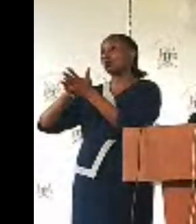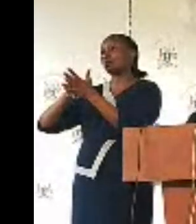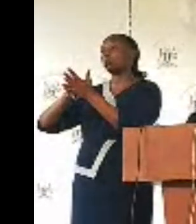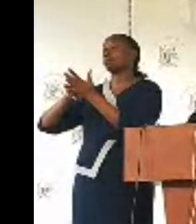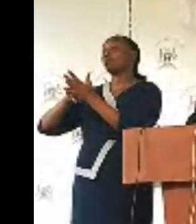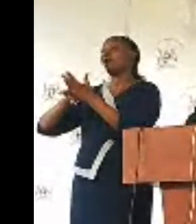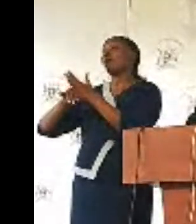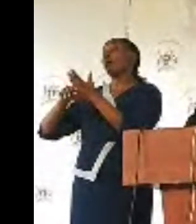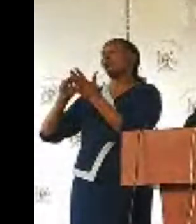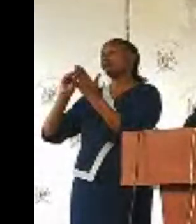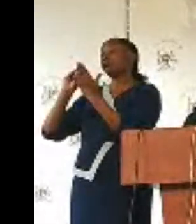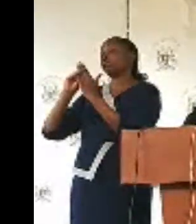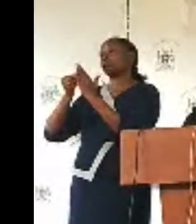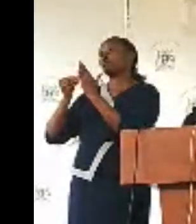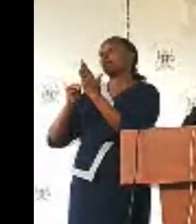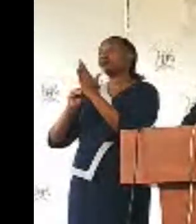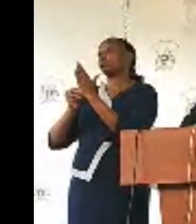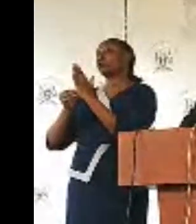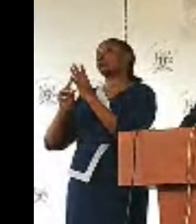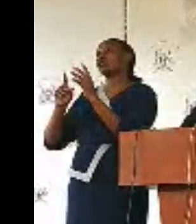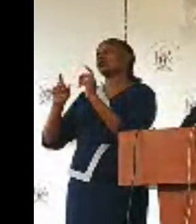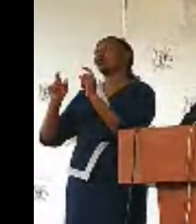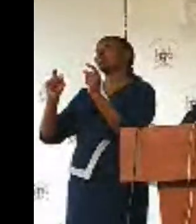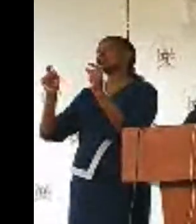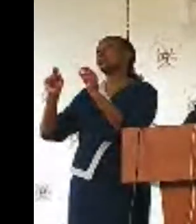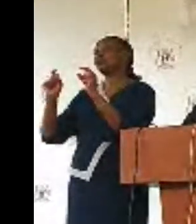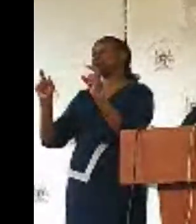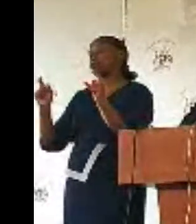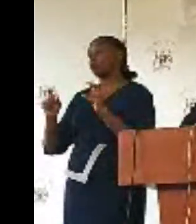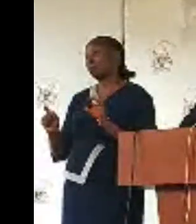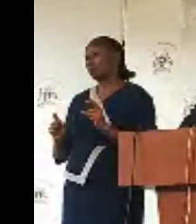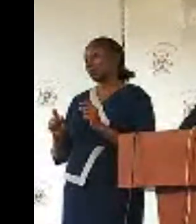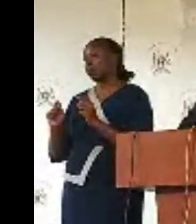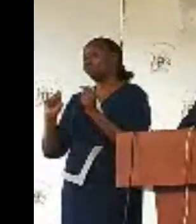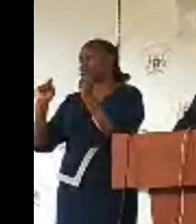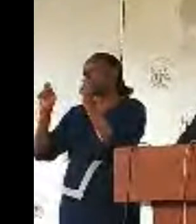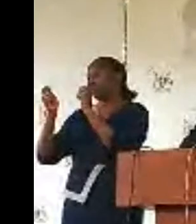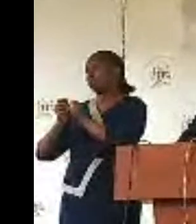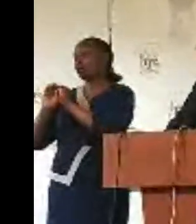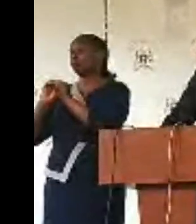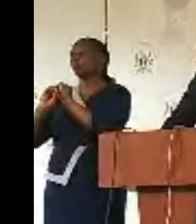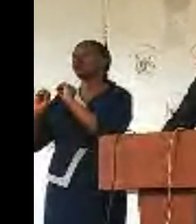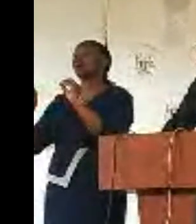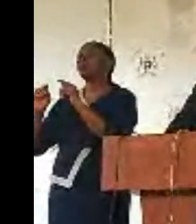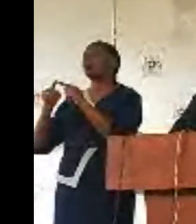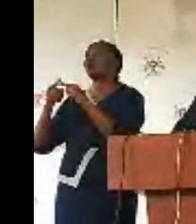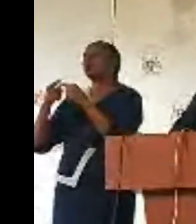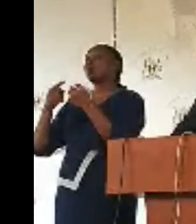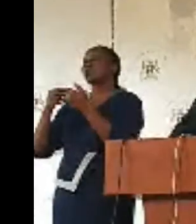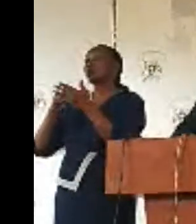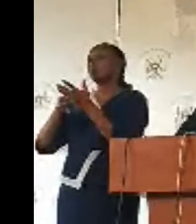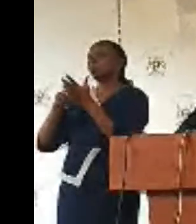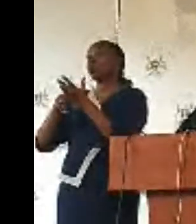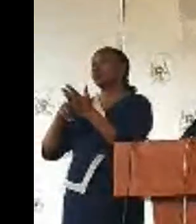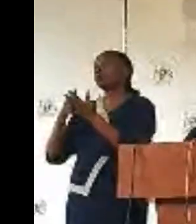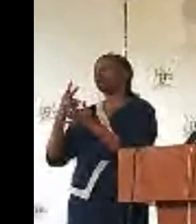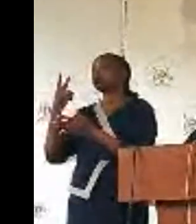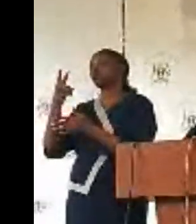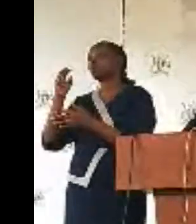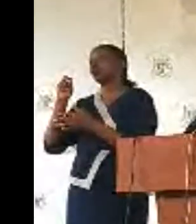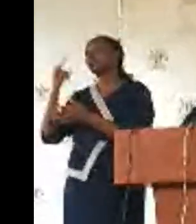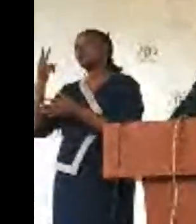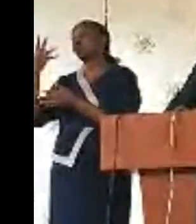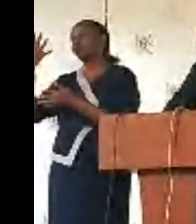framework for the aligned curriculum that they are doing has not been changed. And therefore, those who start in